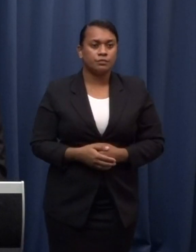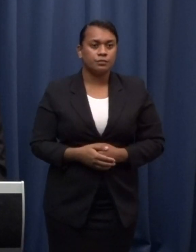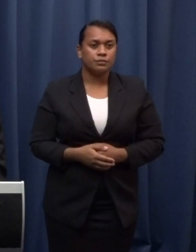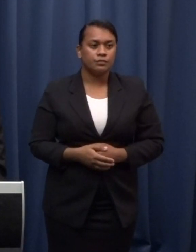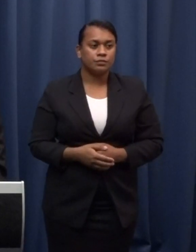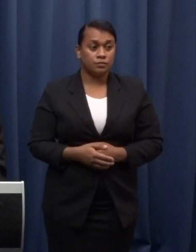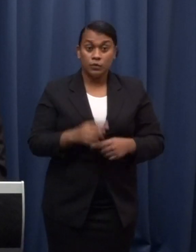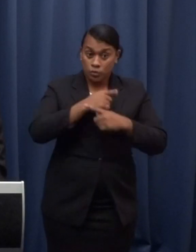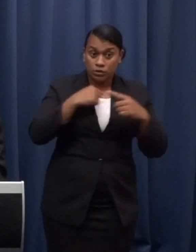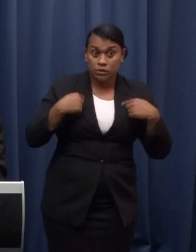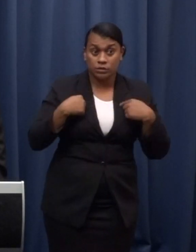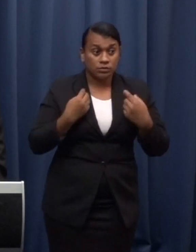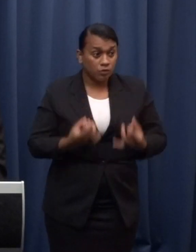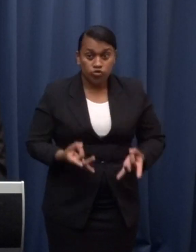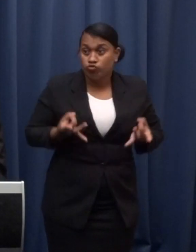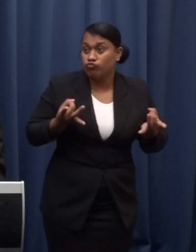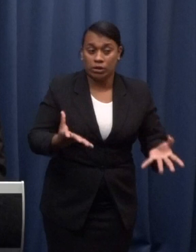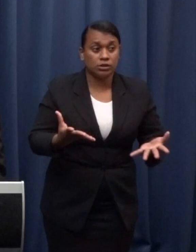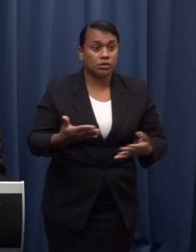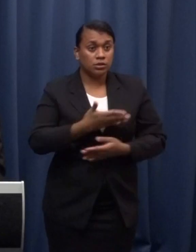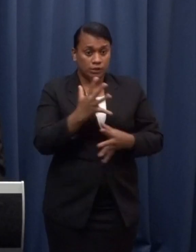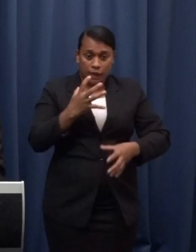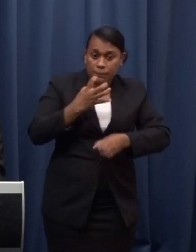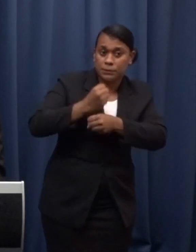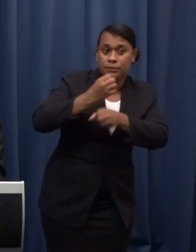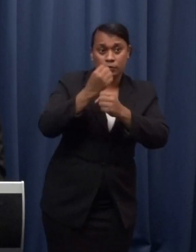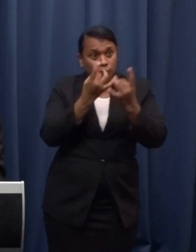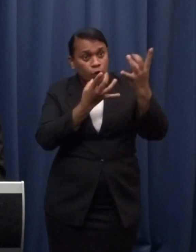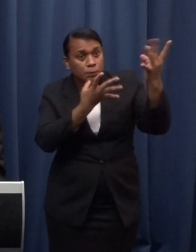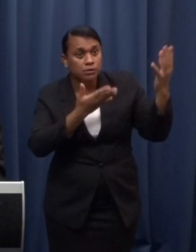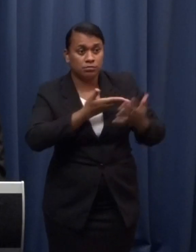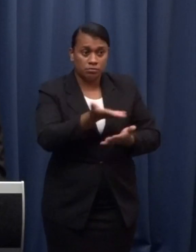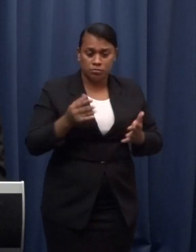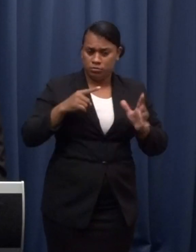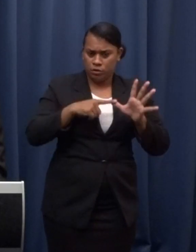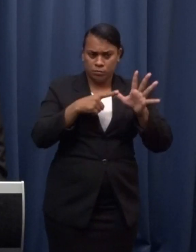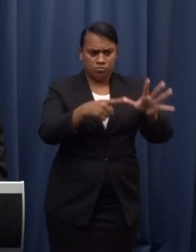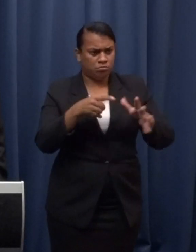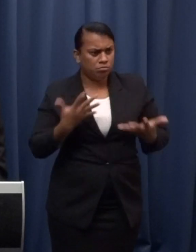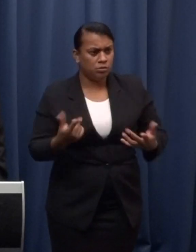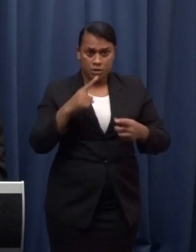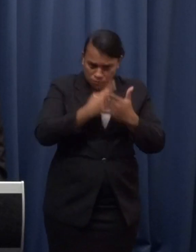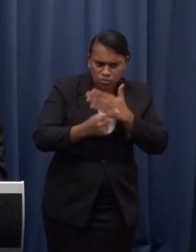We will provide regular updates to the public on our response as the situation evolves. In the